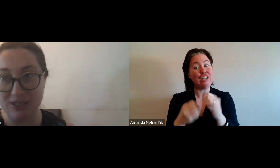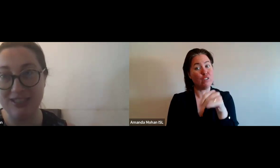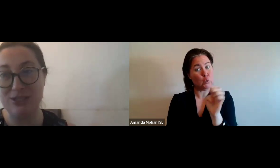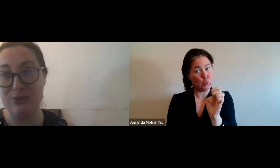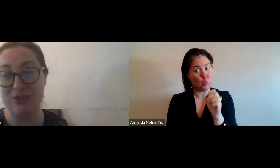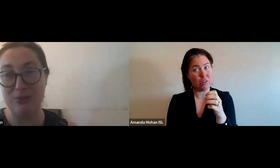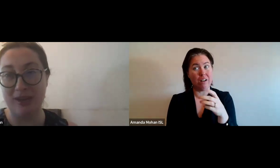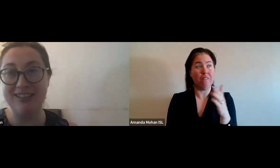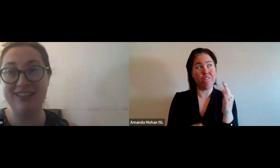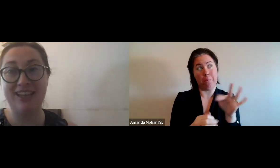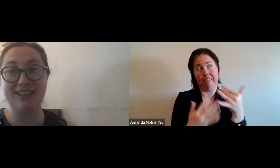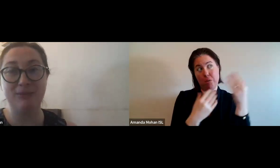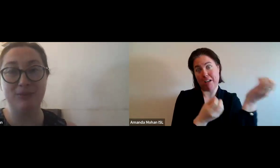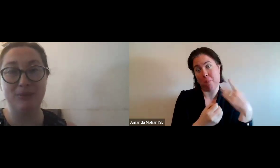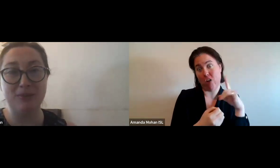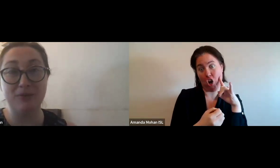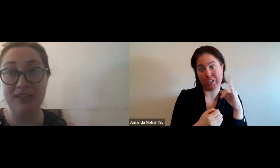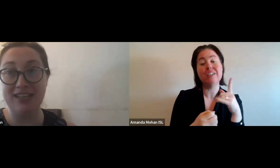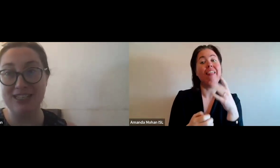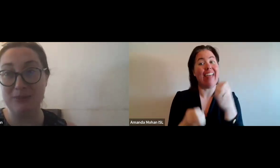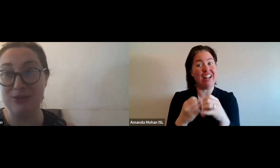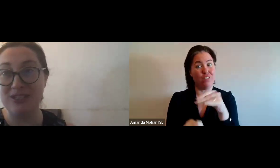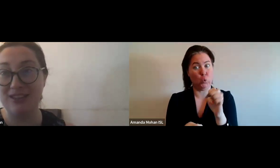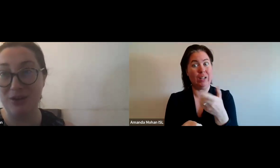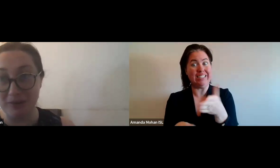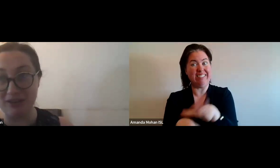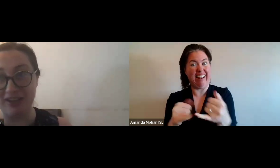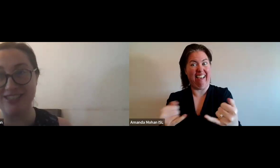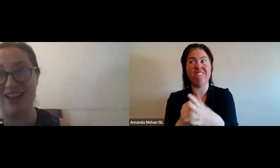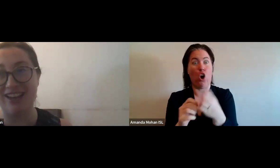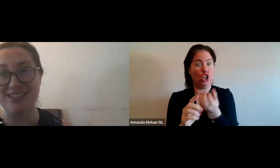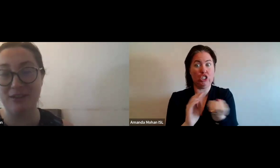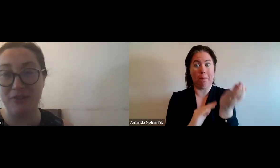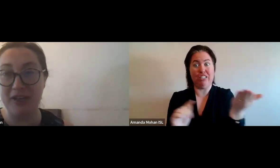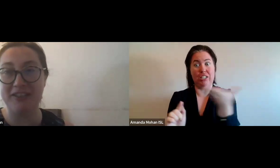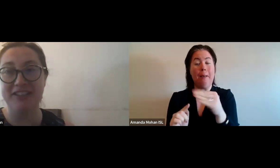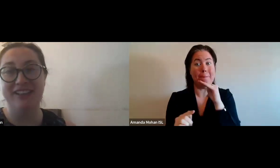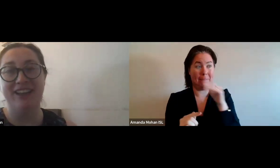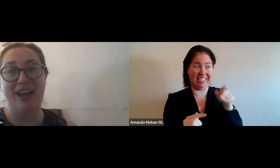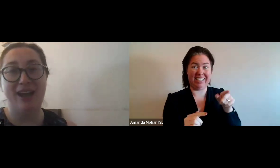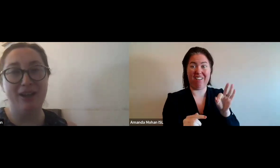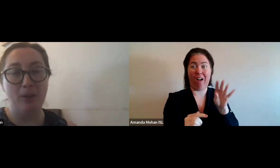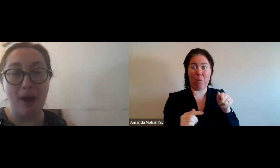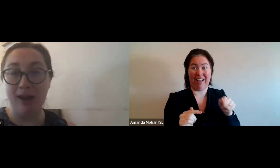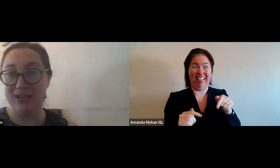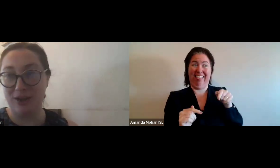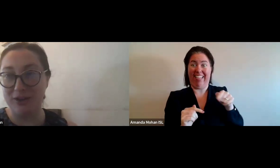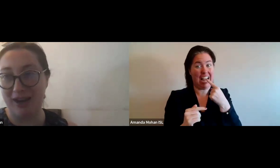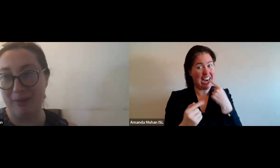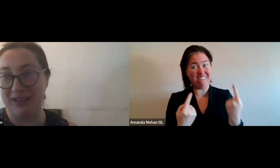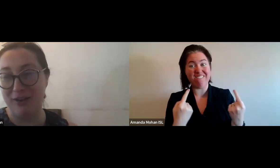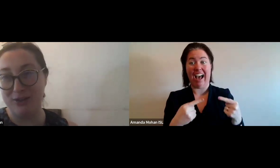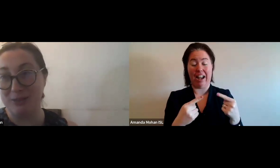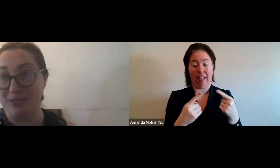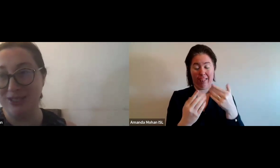your submission to the UN, then we will really need to be using the Galway event as the final polish